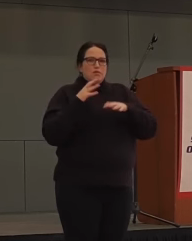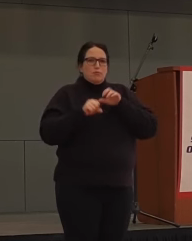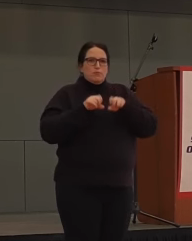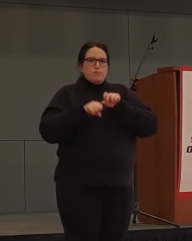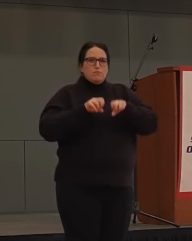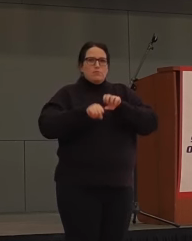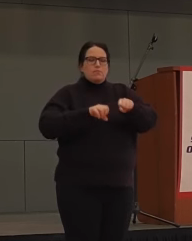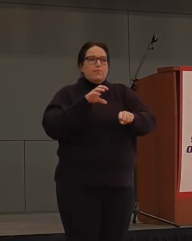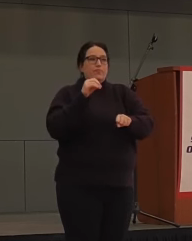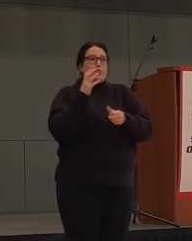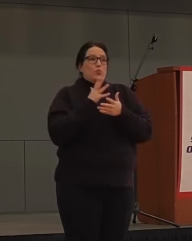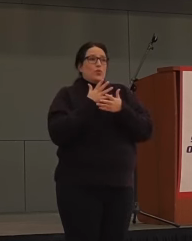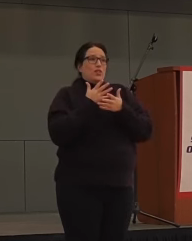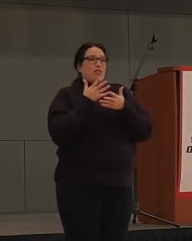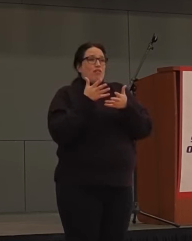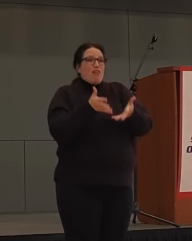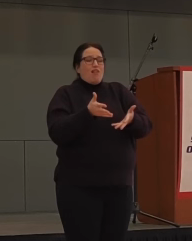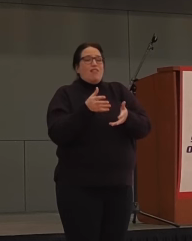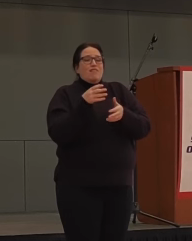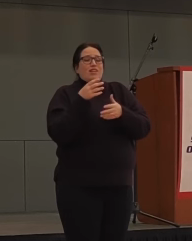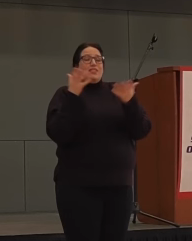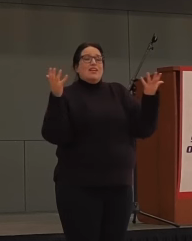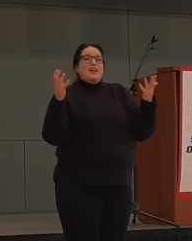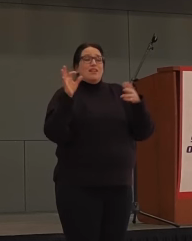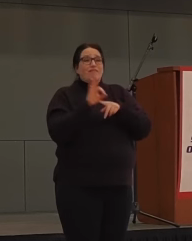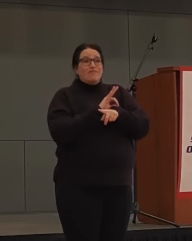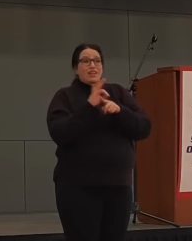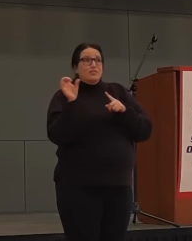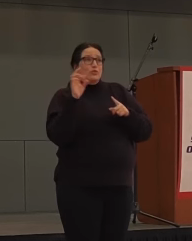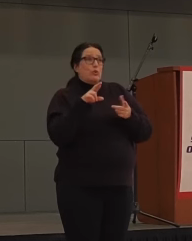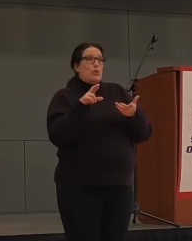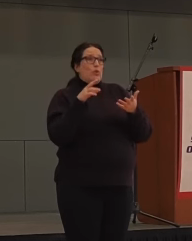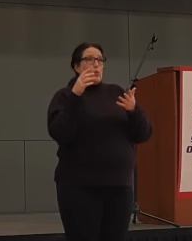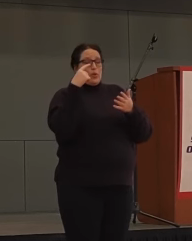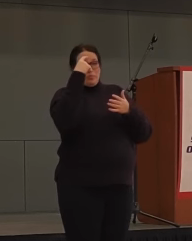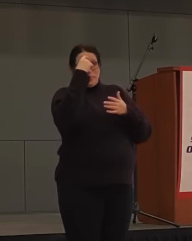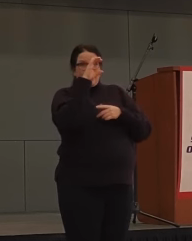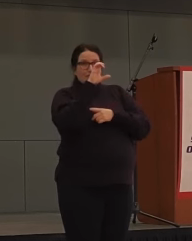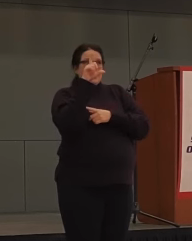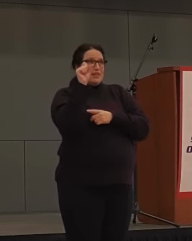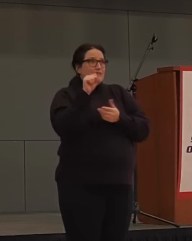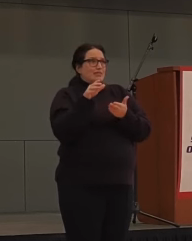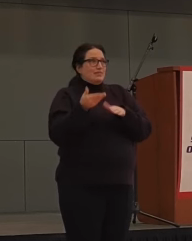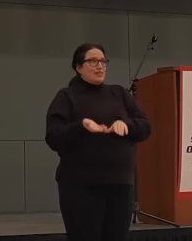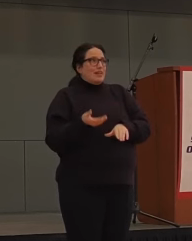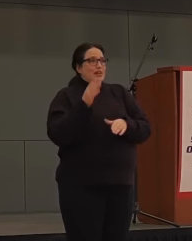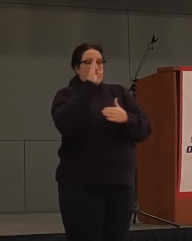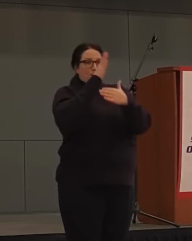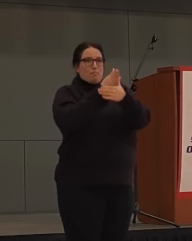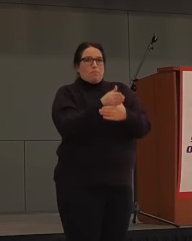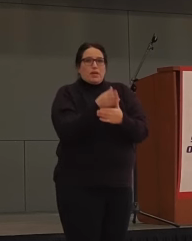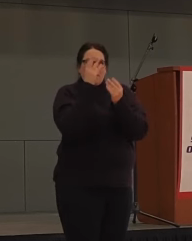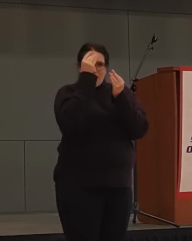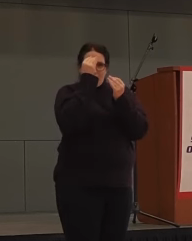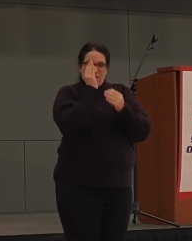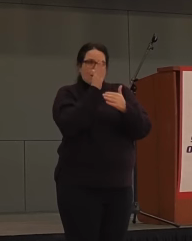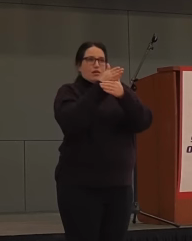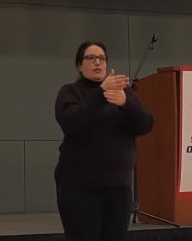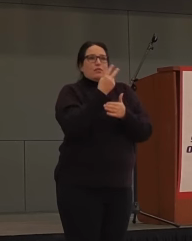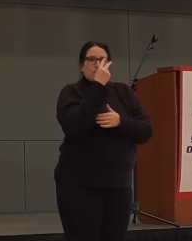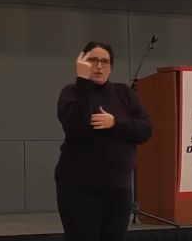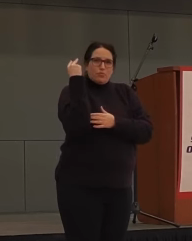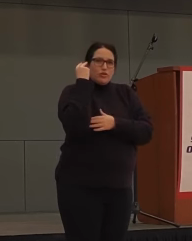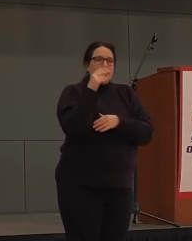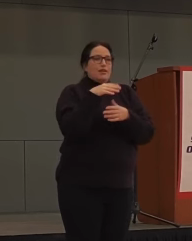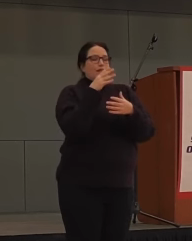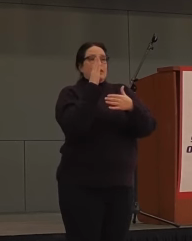of function or death of those nerve cells. It's characterized by impaired memory, impaired thinking, and impaired